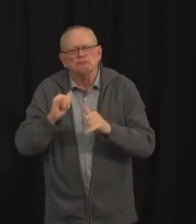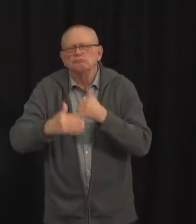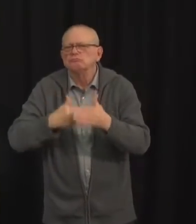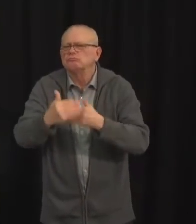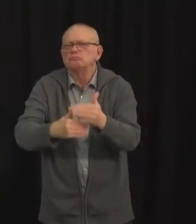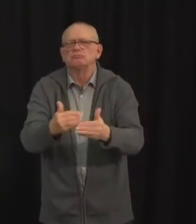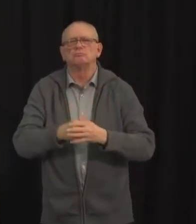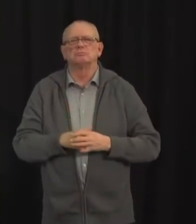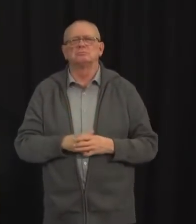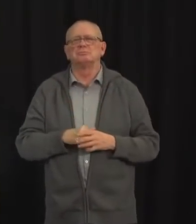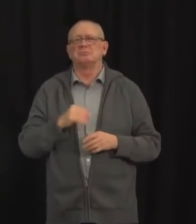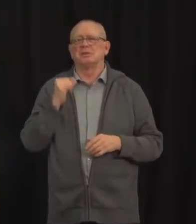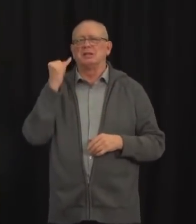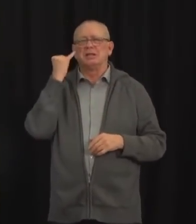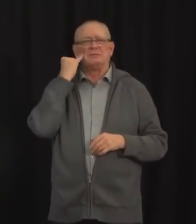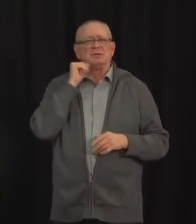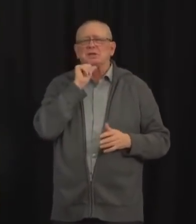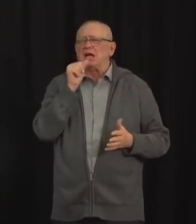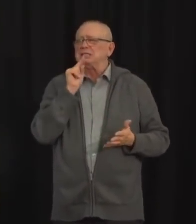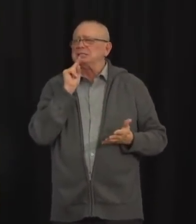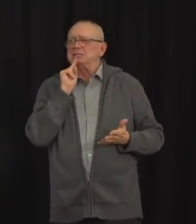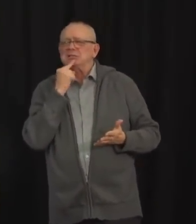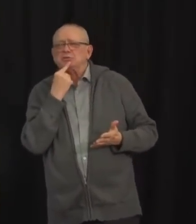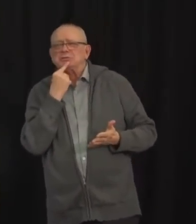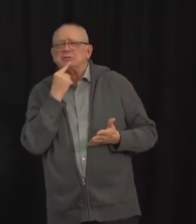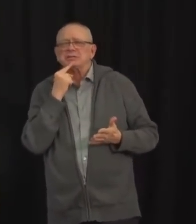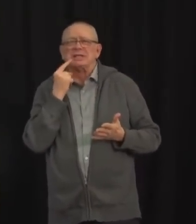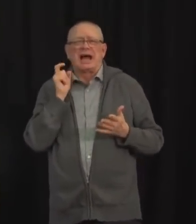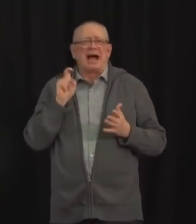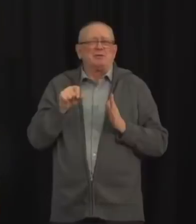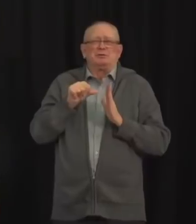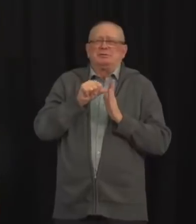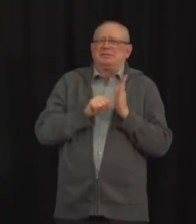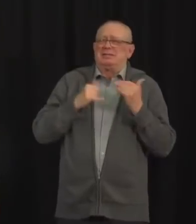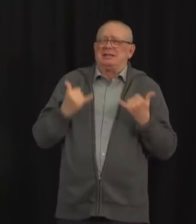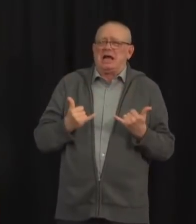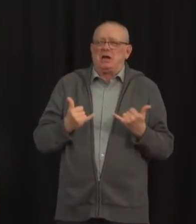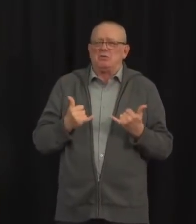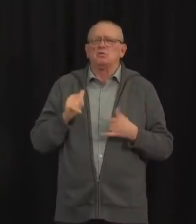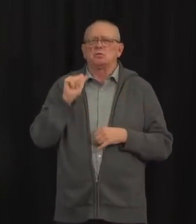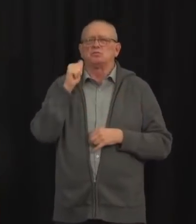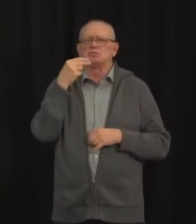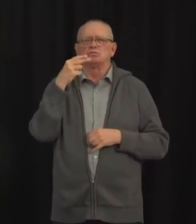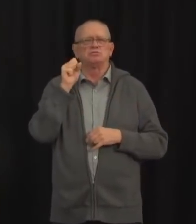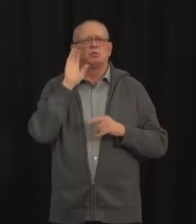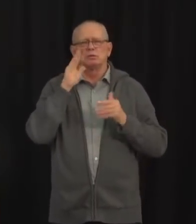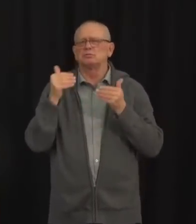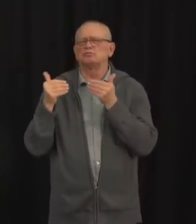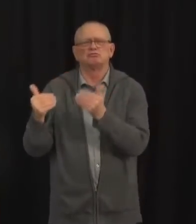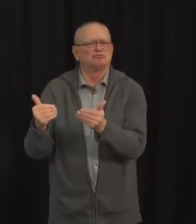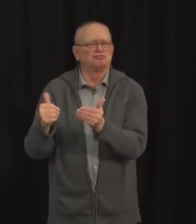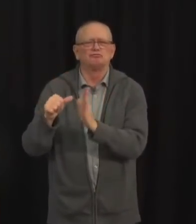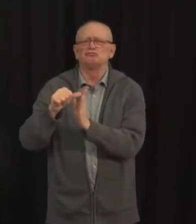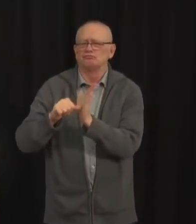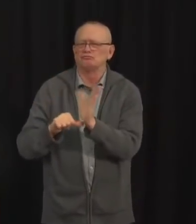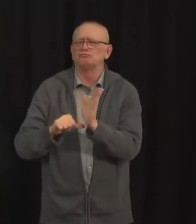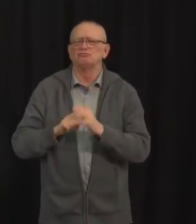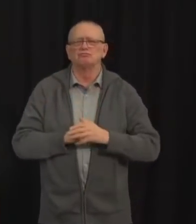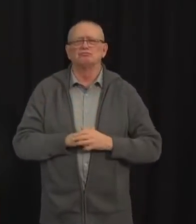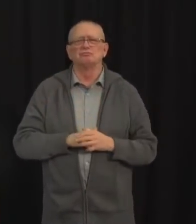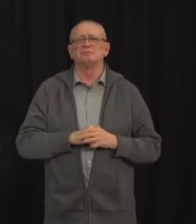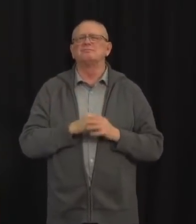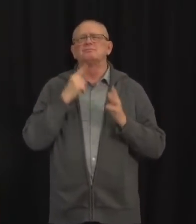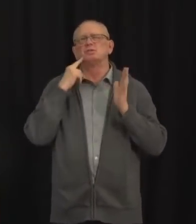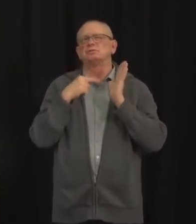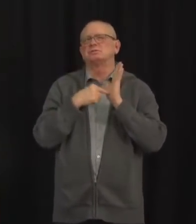emergent or urgent surgeries. This includes surgeries resulting from major or minor trauma, urgent cancer,